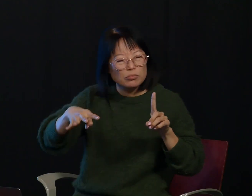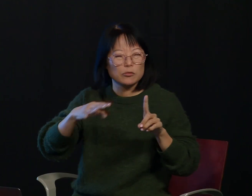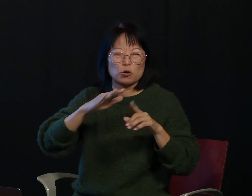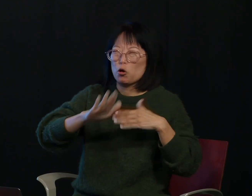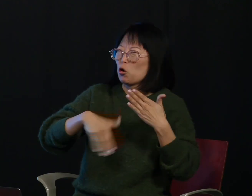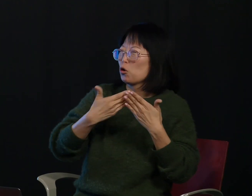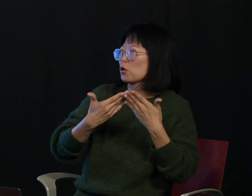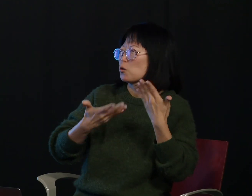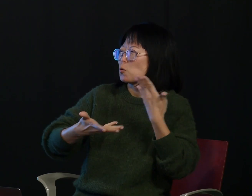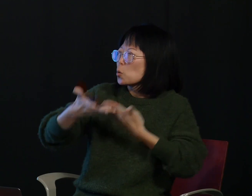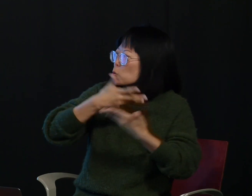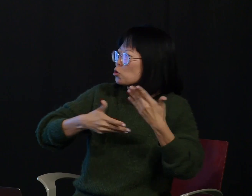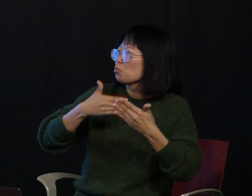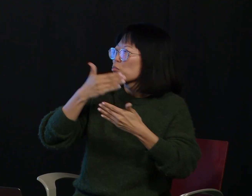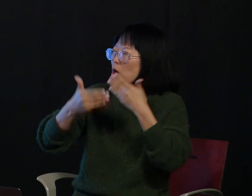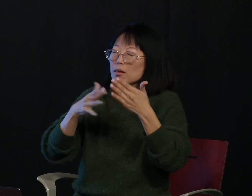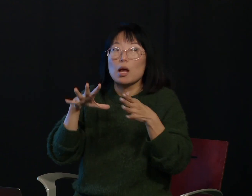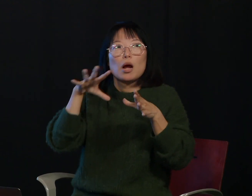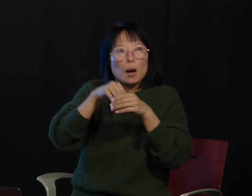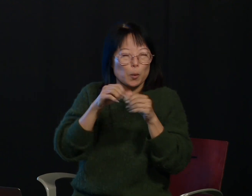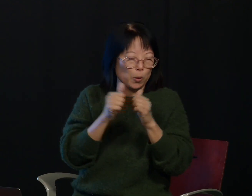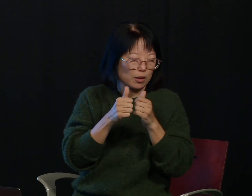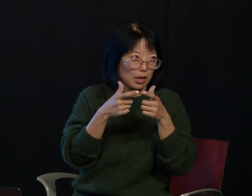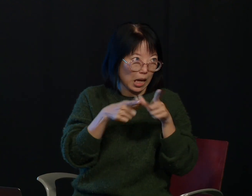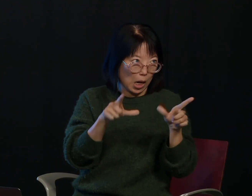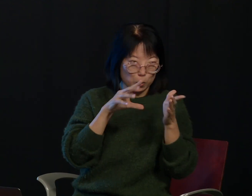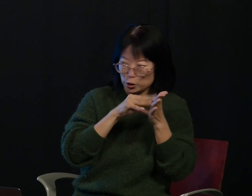that acquisitionists ignored the